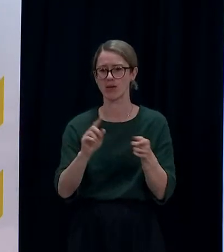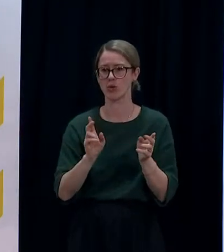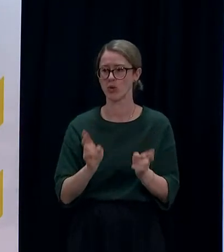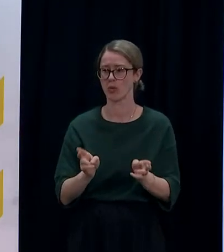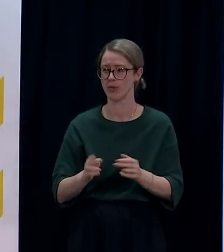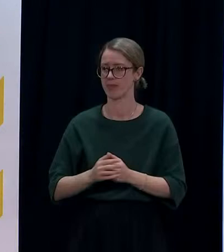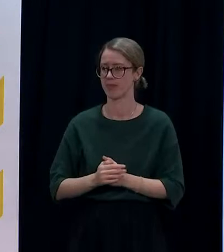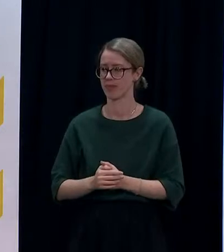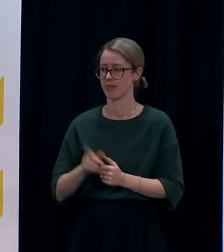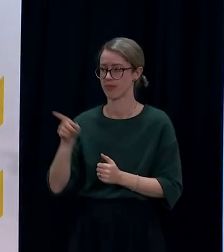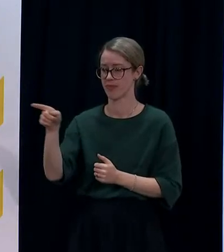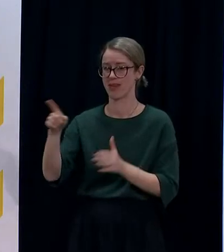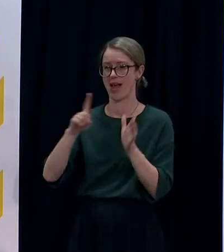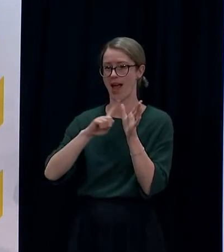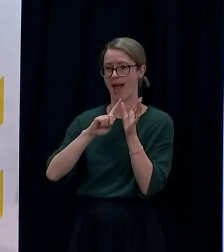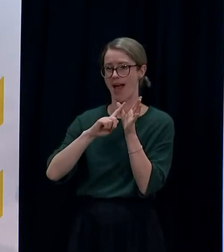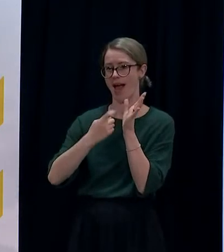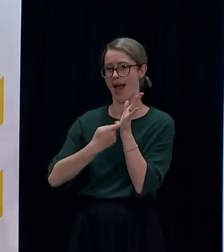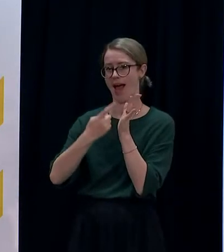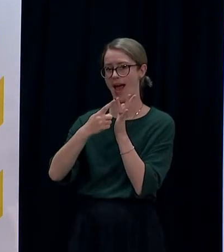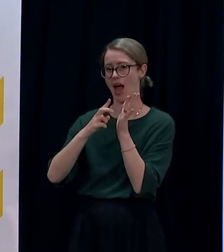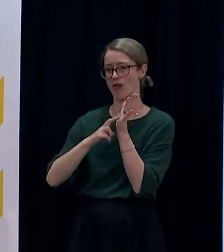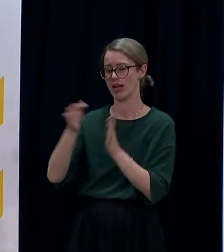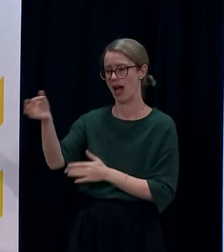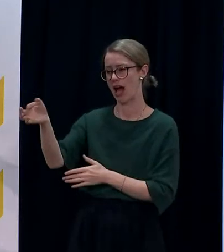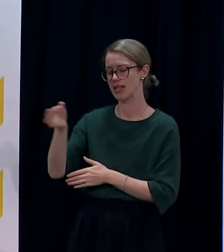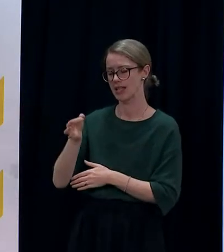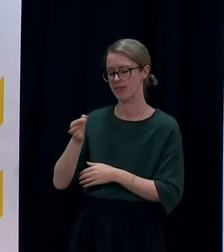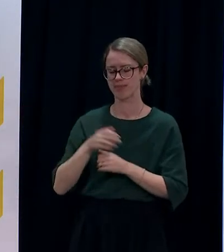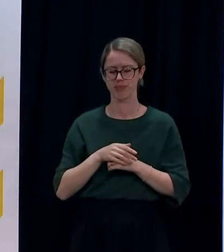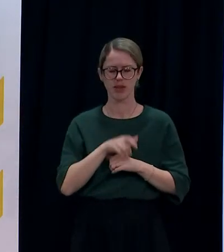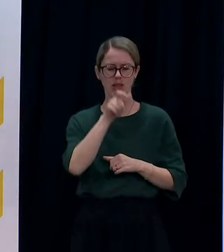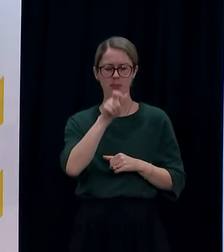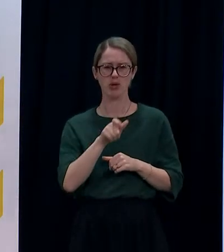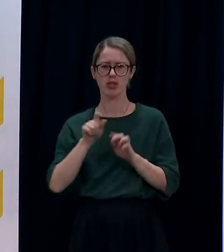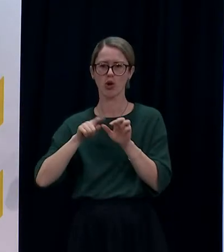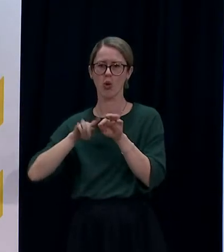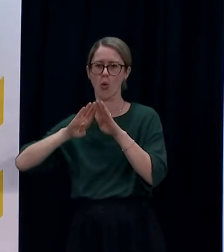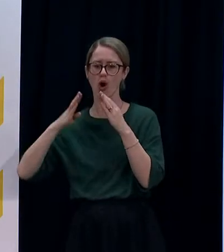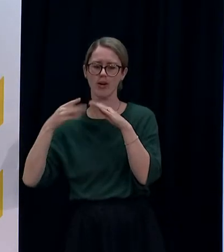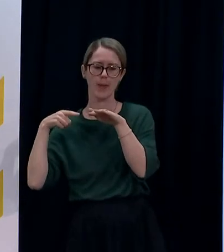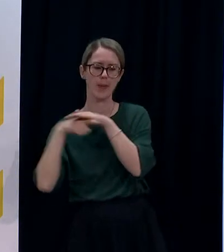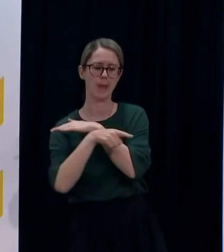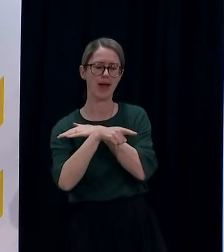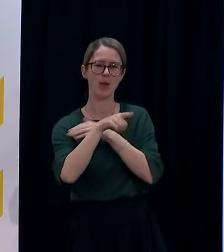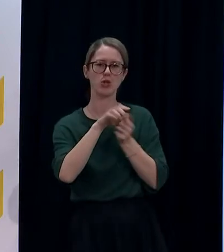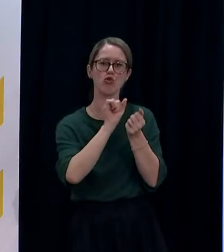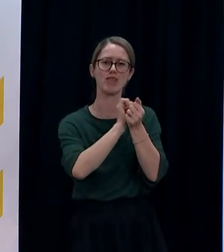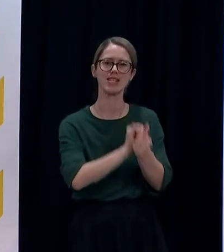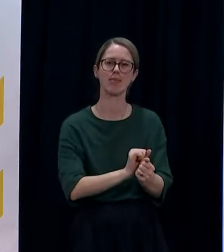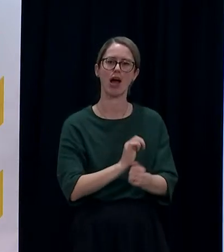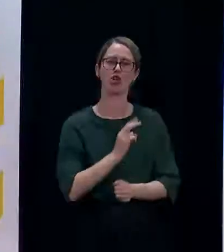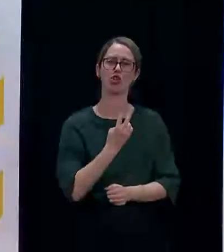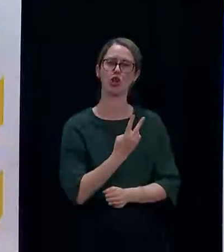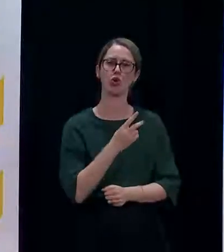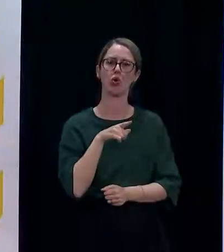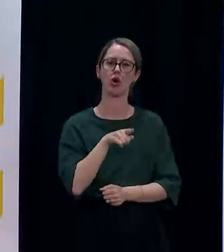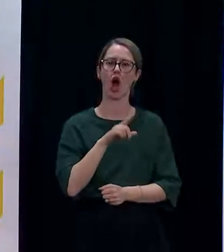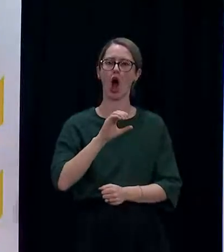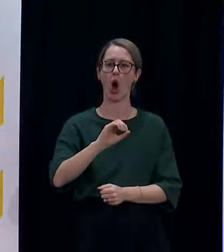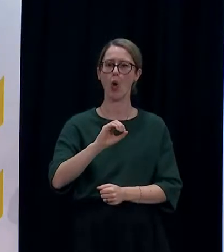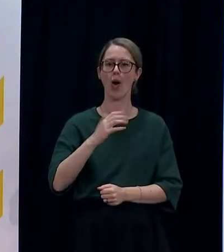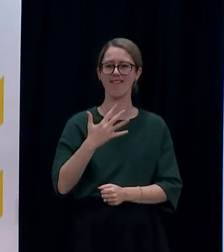Okay, Aaron, and then I'll pop back over here. You said today that the MIQ abscondee was arrested and apprehended around 2:05 yesterday